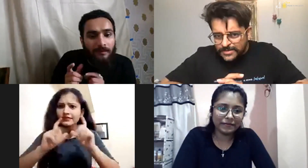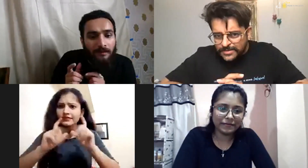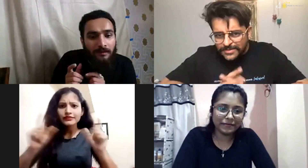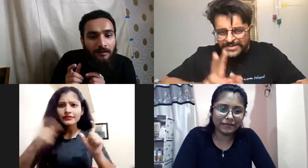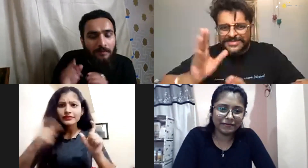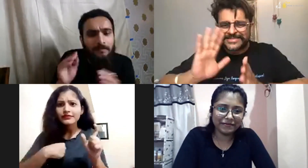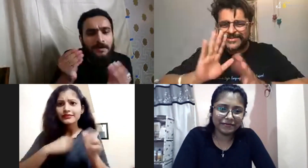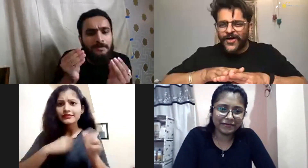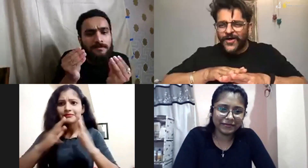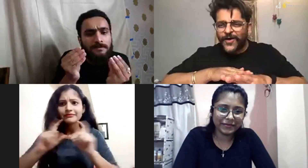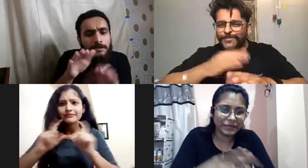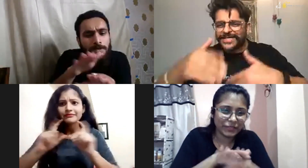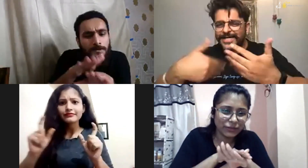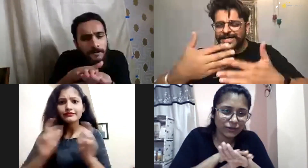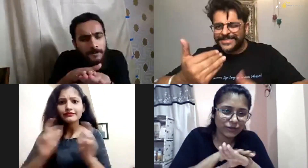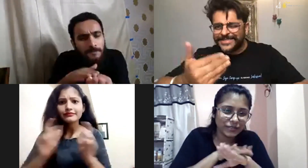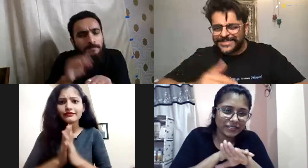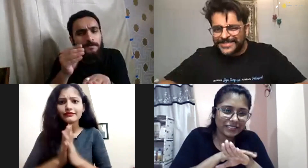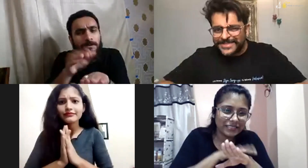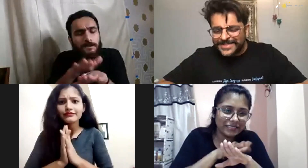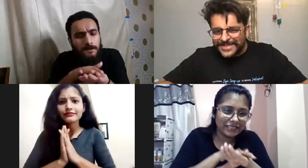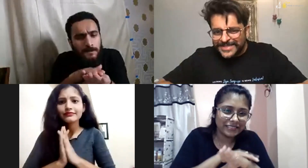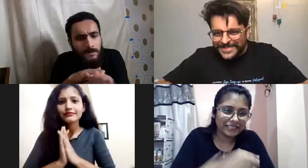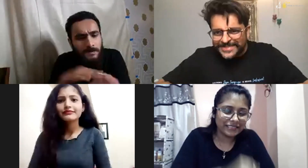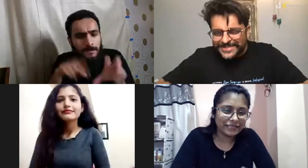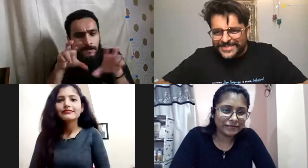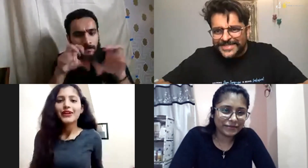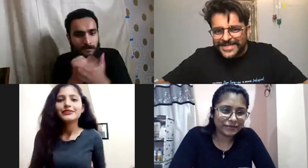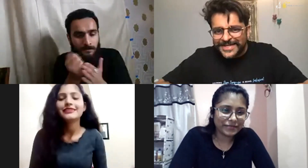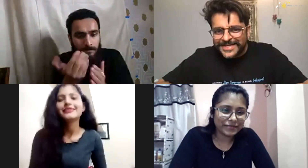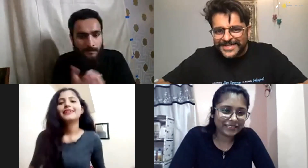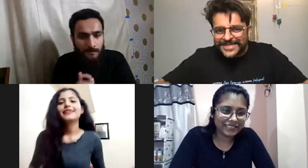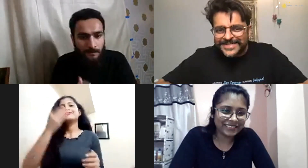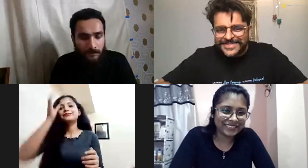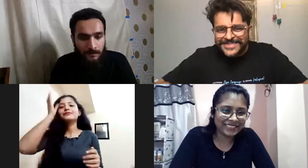Nikita, your video is a bit slow, but go ahead.